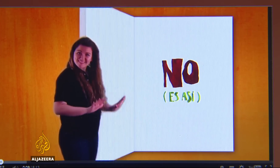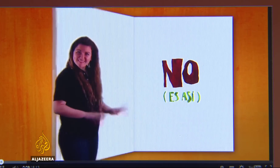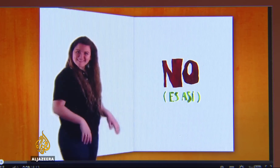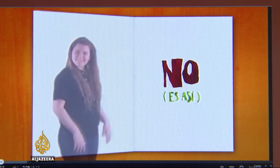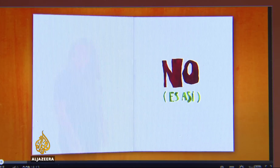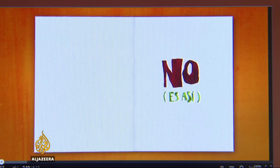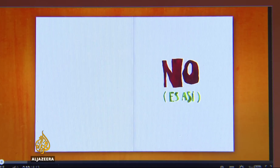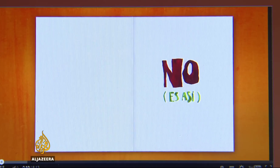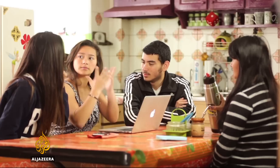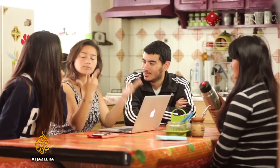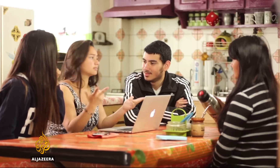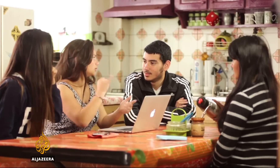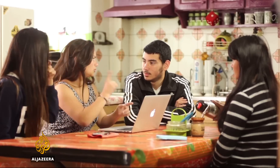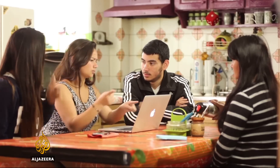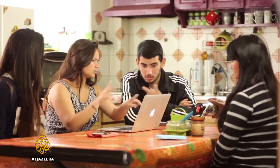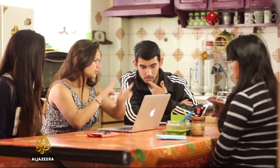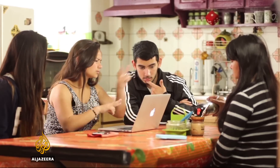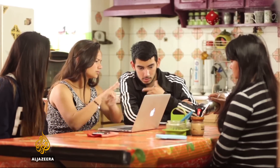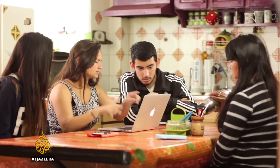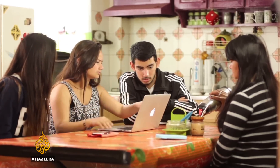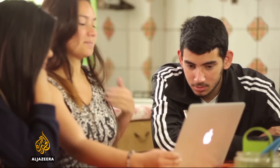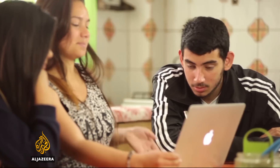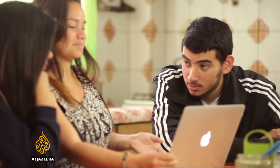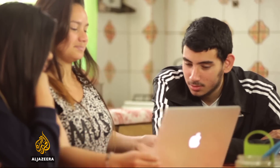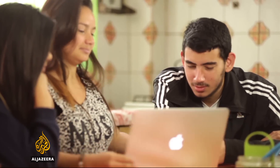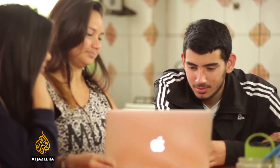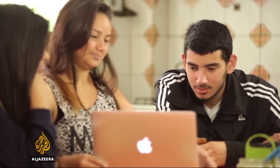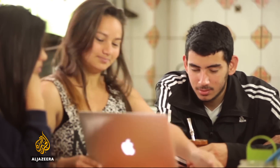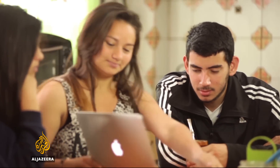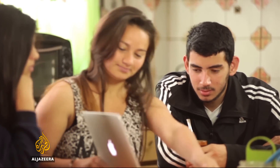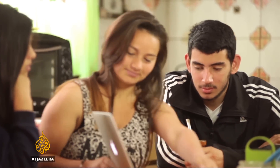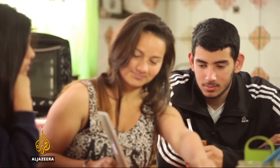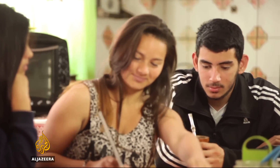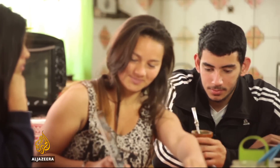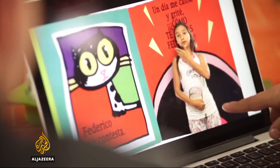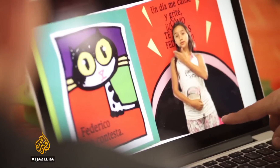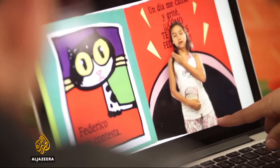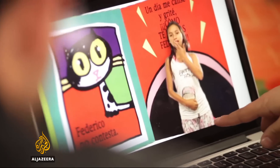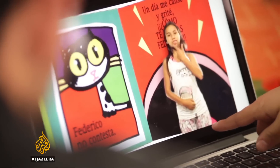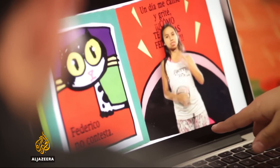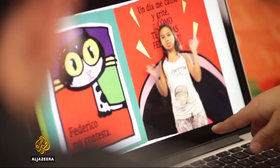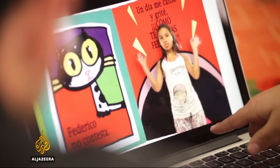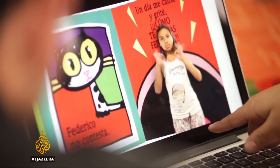world so that all deaf children can have access to stories. Their joy at winning the prize needs no